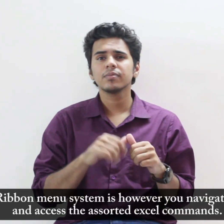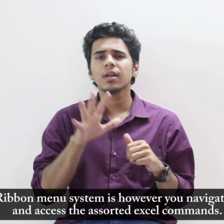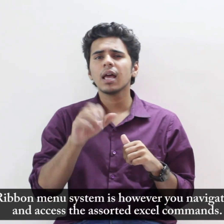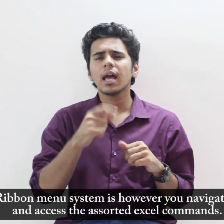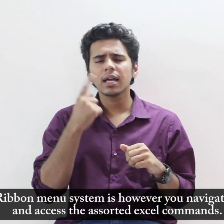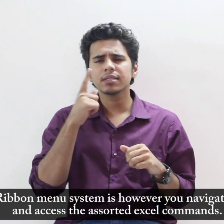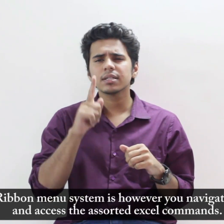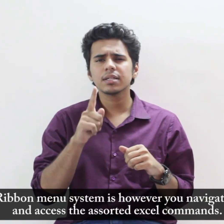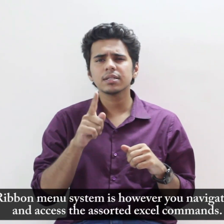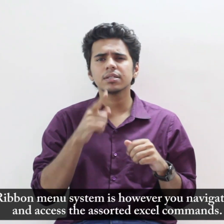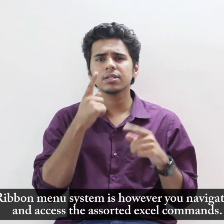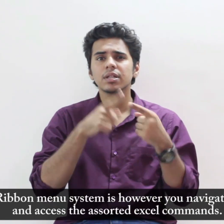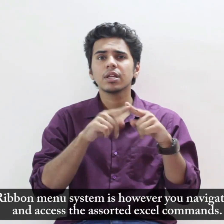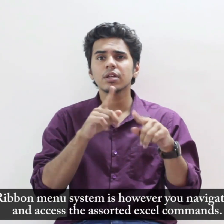commands.